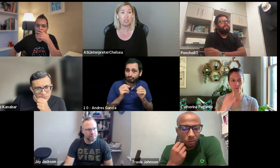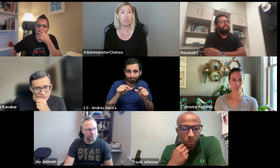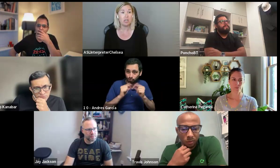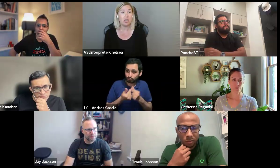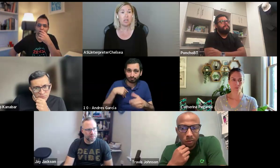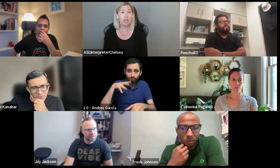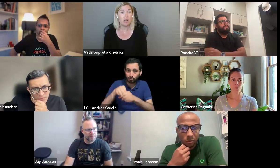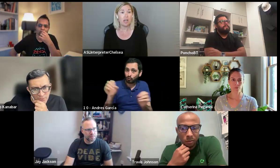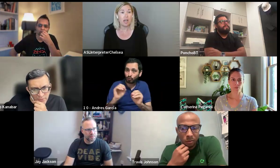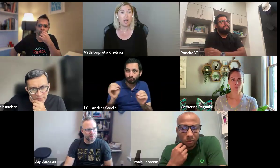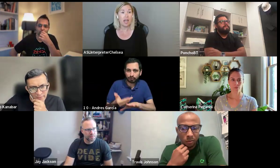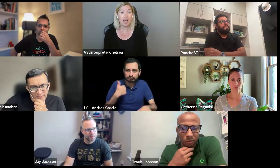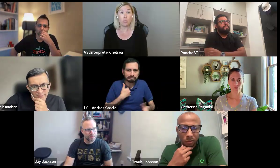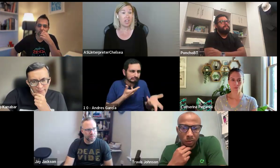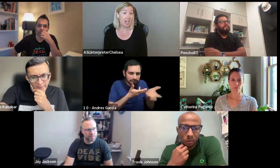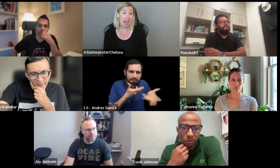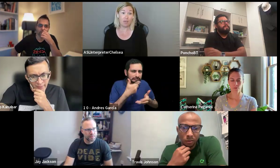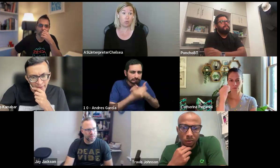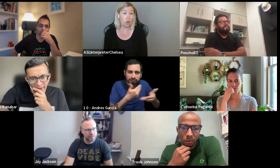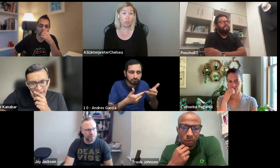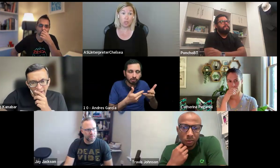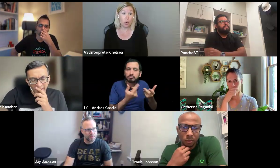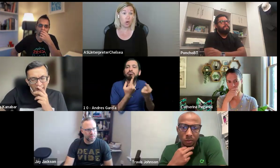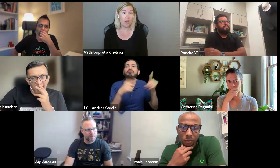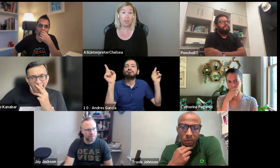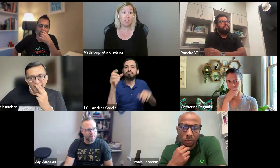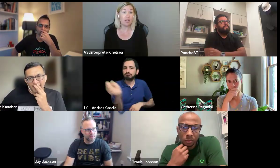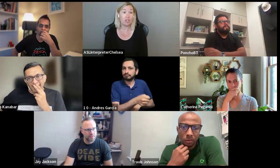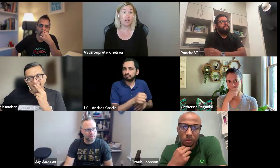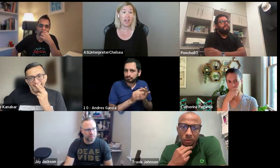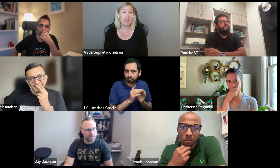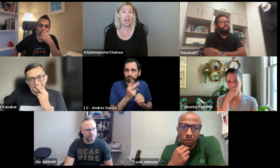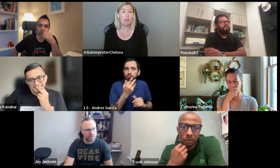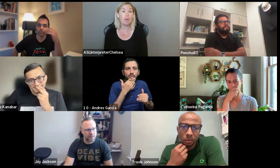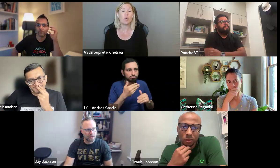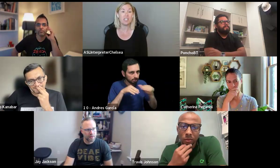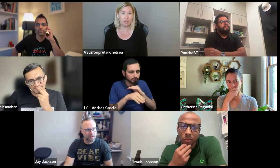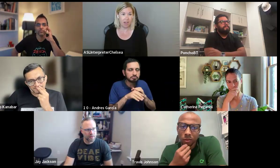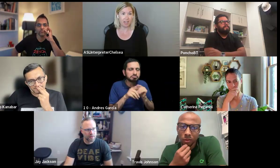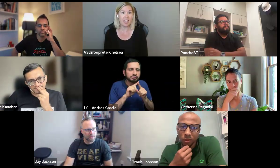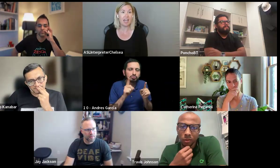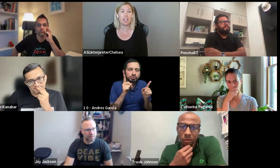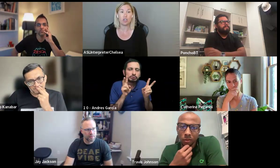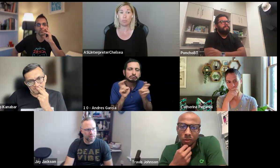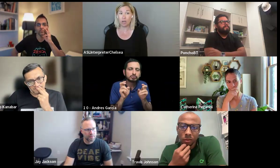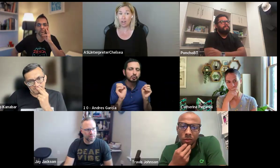accommodations. And we didn't have a group to work with during that time, but we did finally get an interpreter and